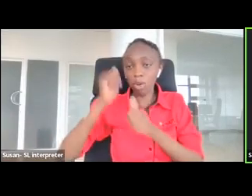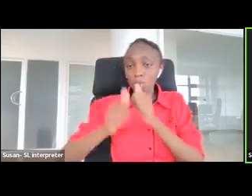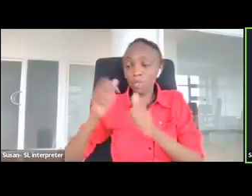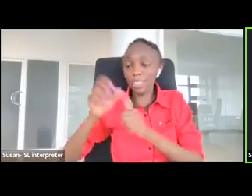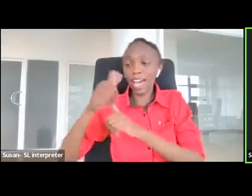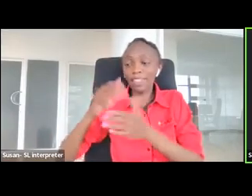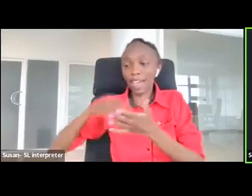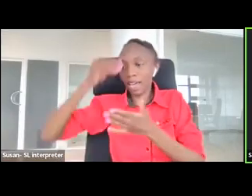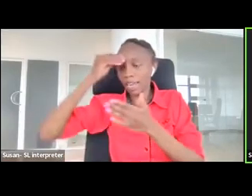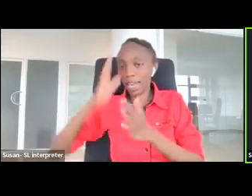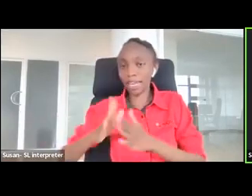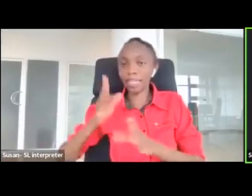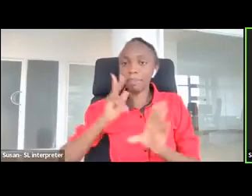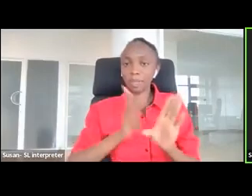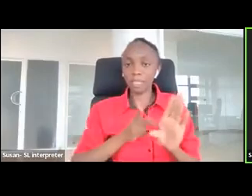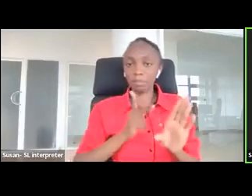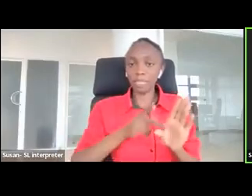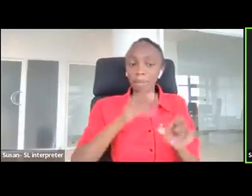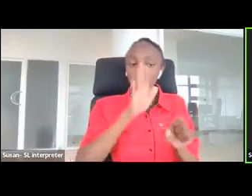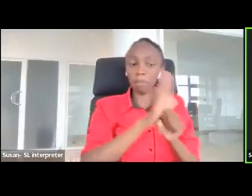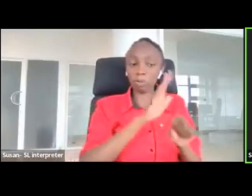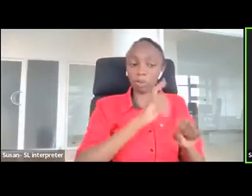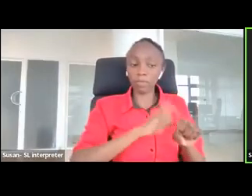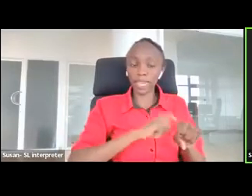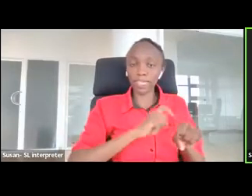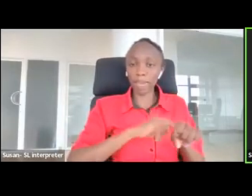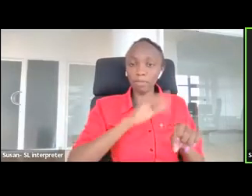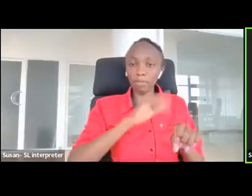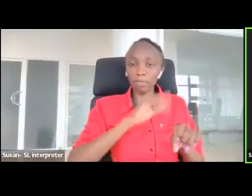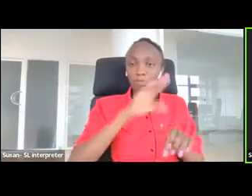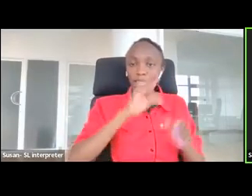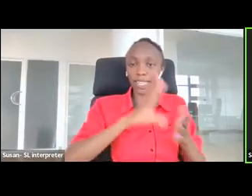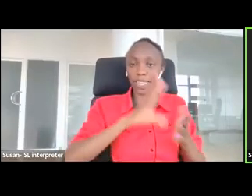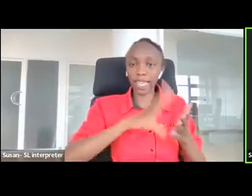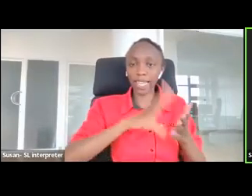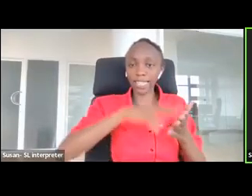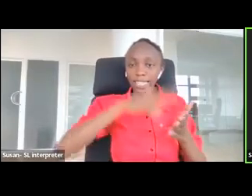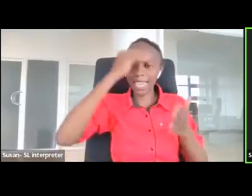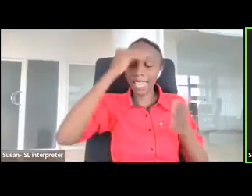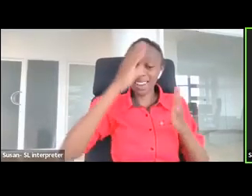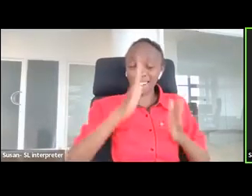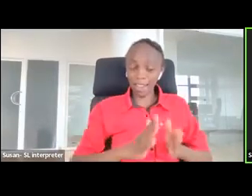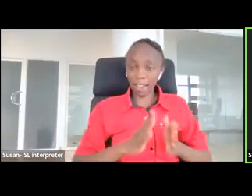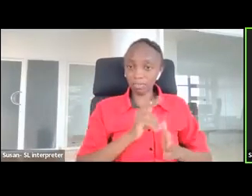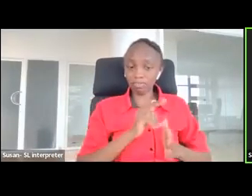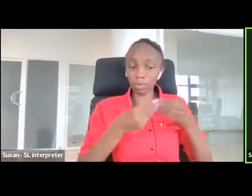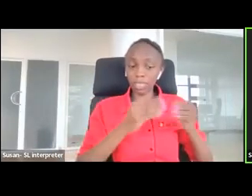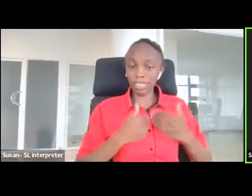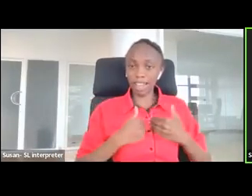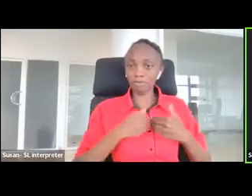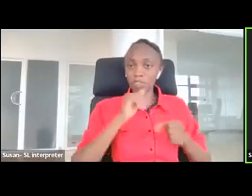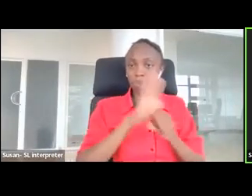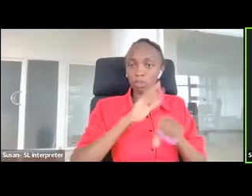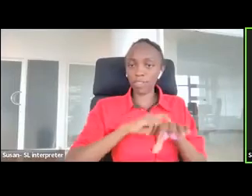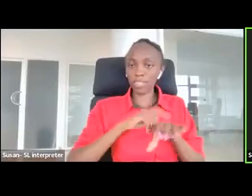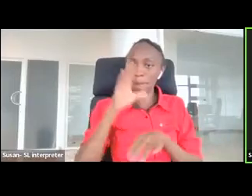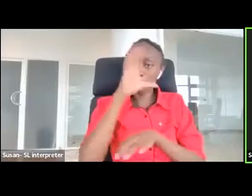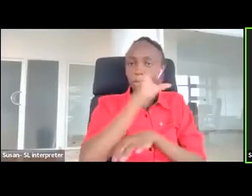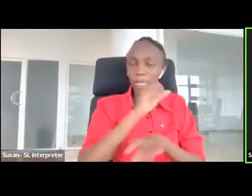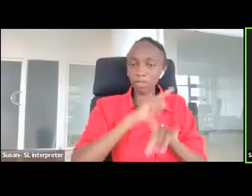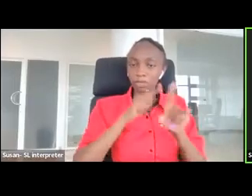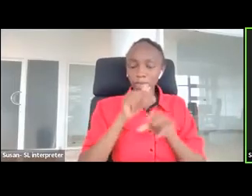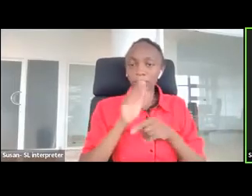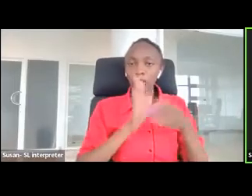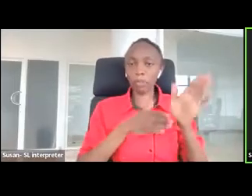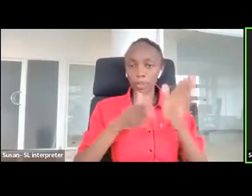in. Most of the time you find that learners with disabilities are normally left out of these activities. So I want